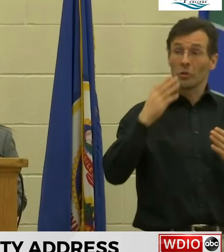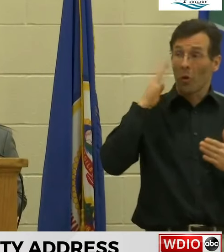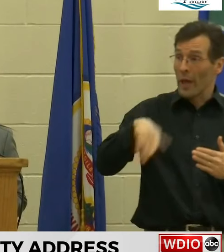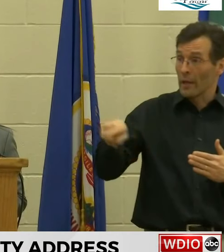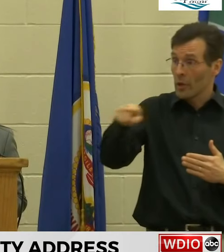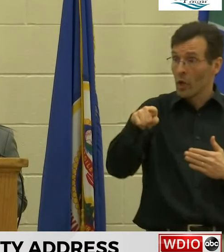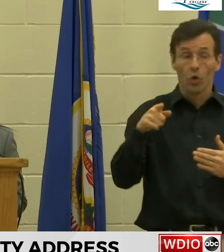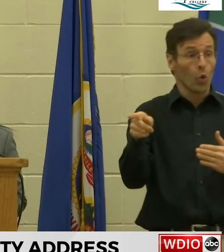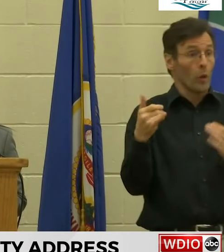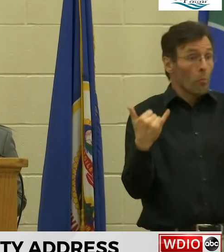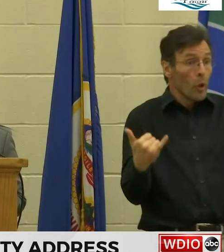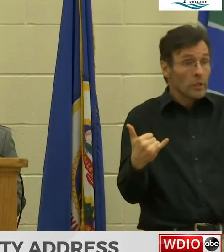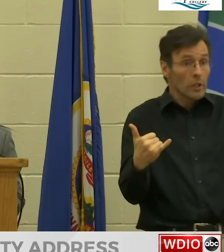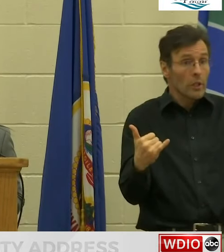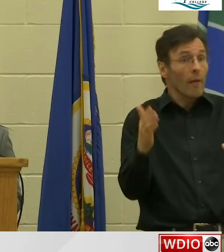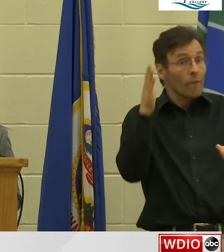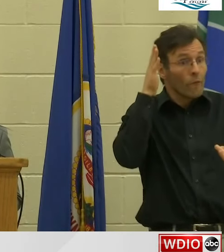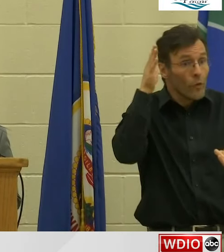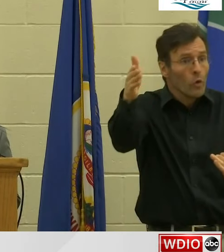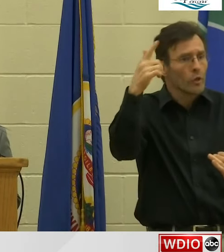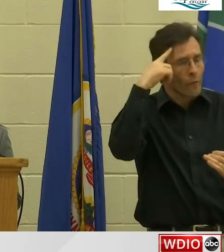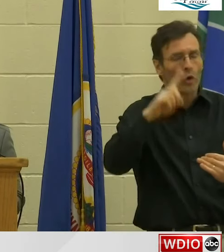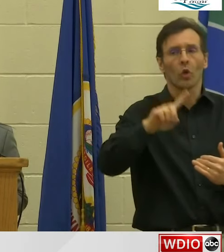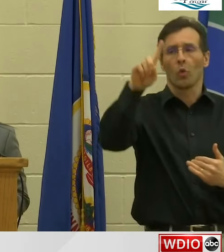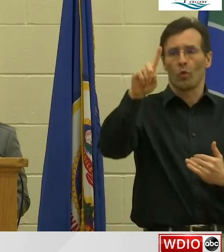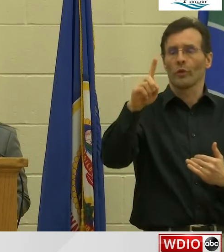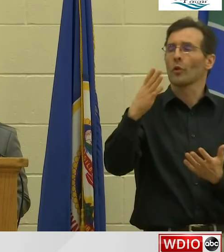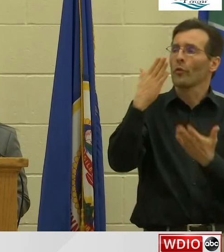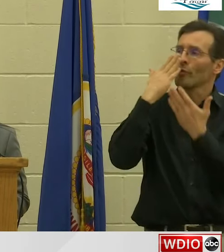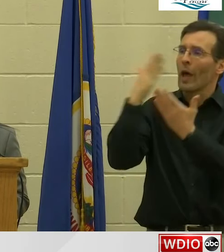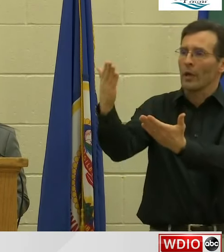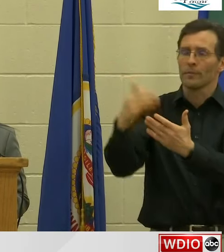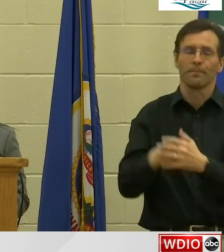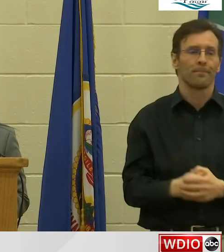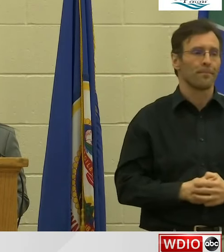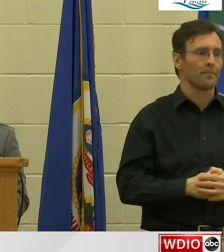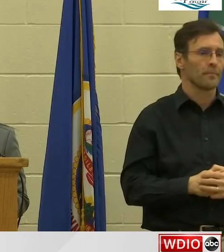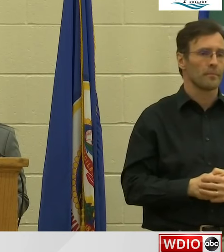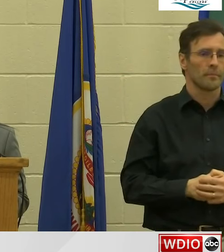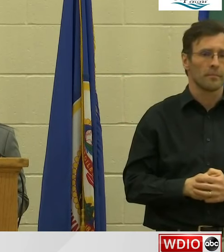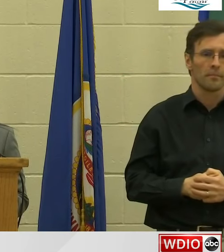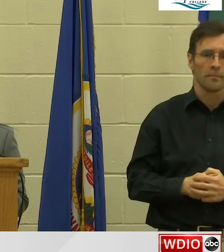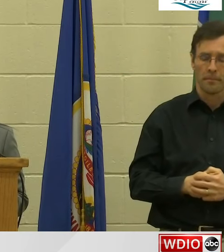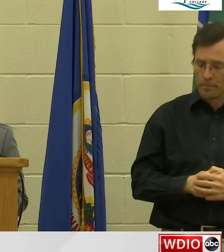the present and you are the future of Duluth. So thank you.